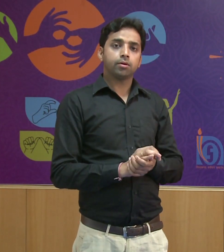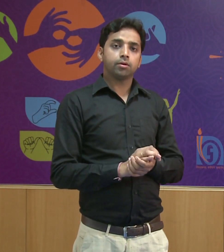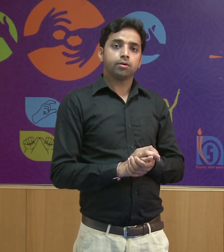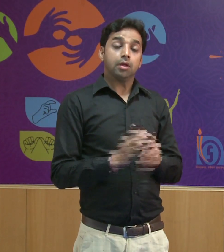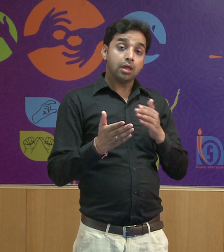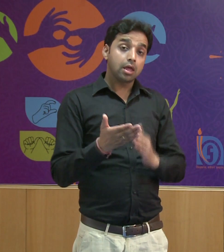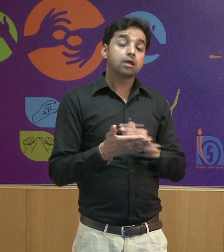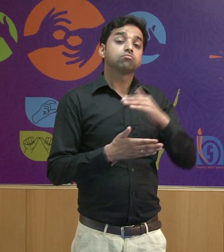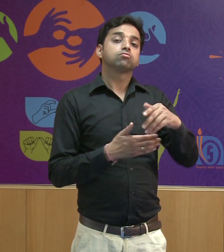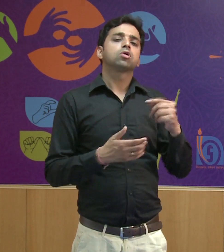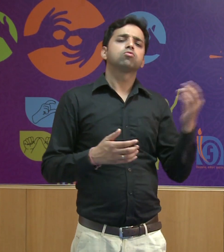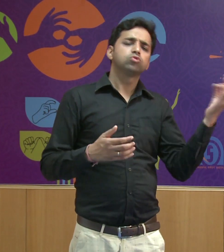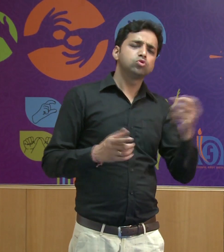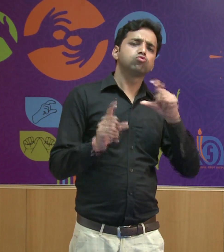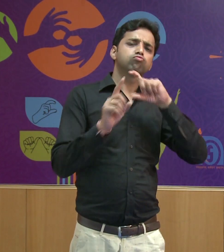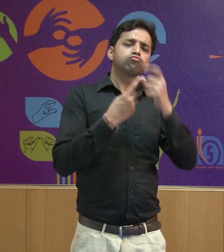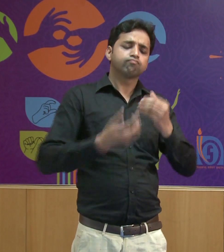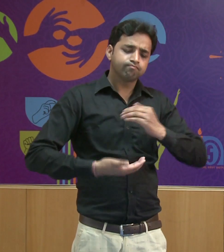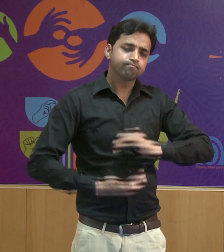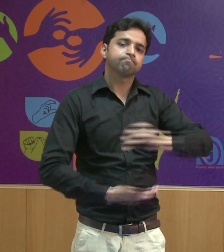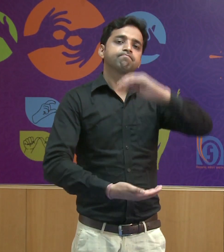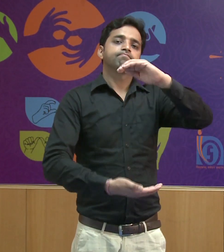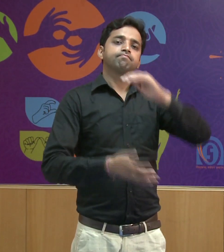and a new culture was born.